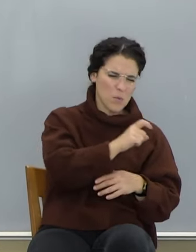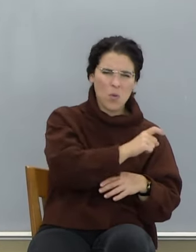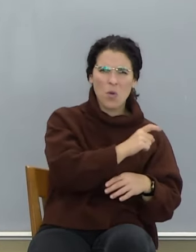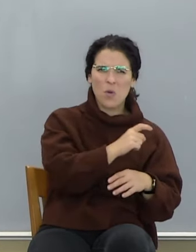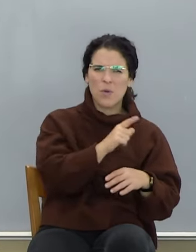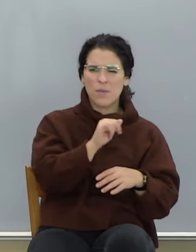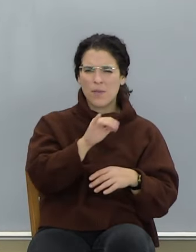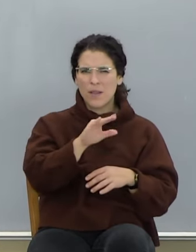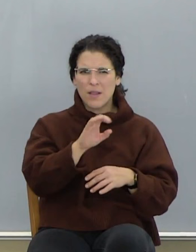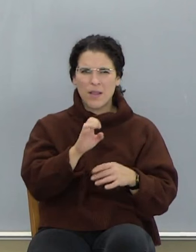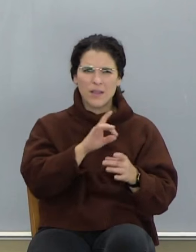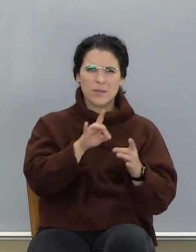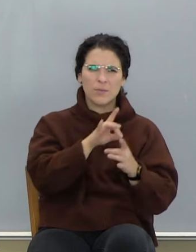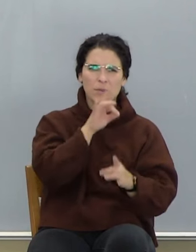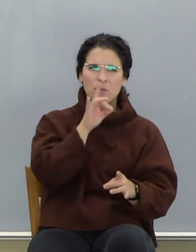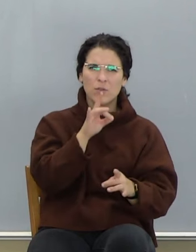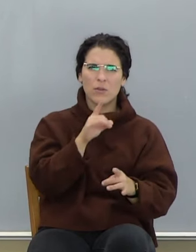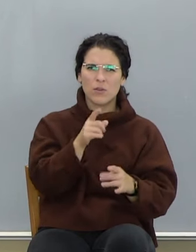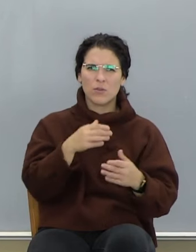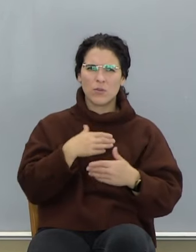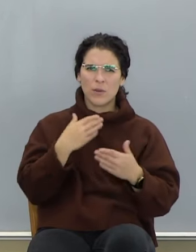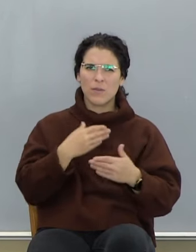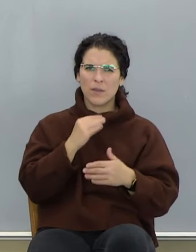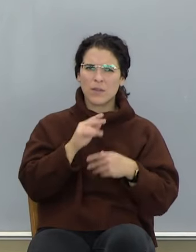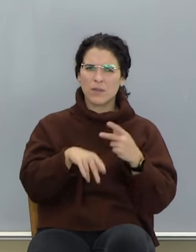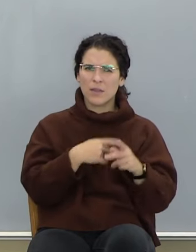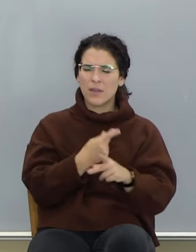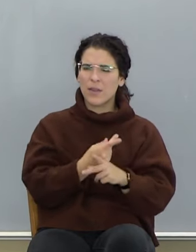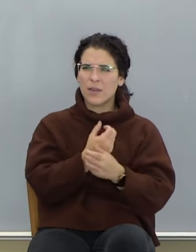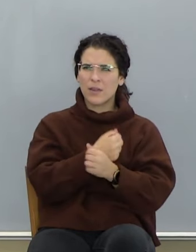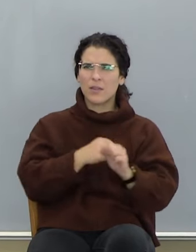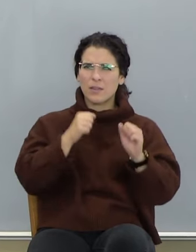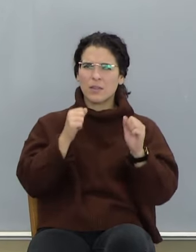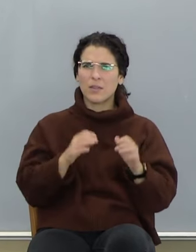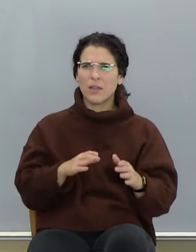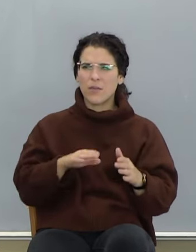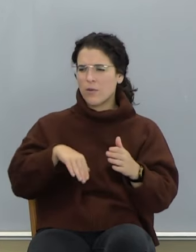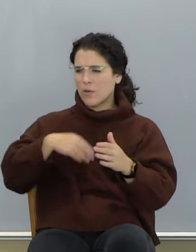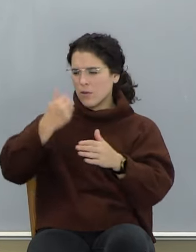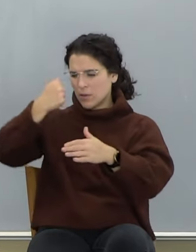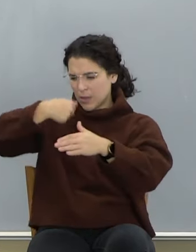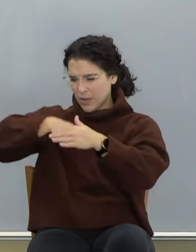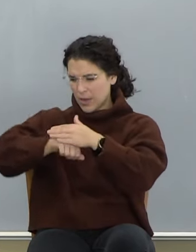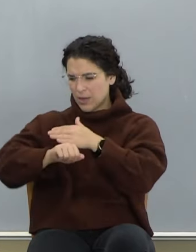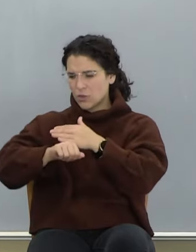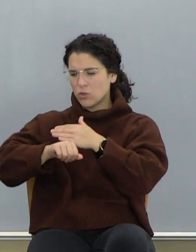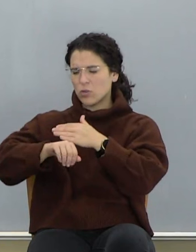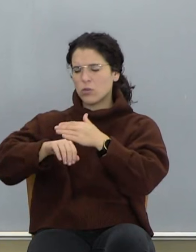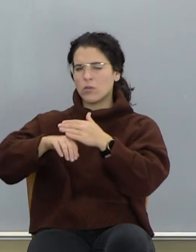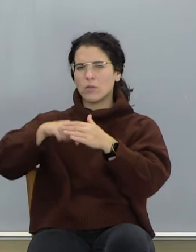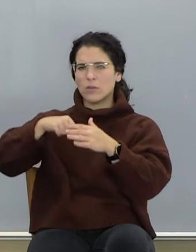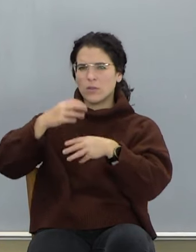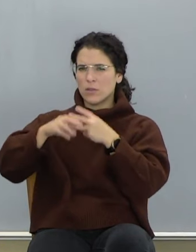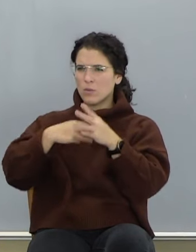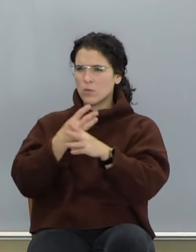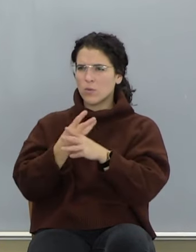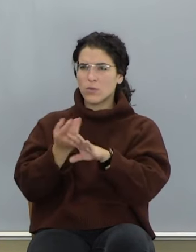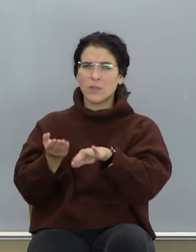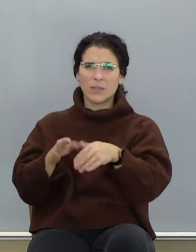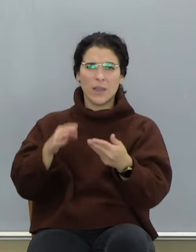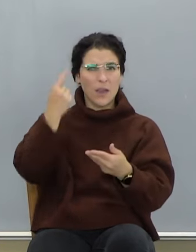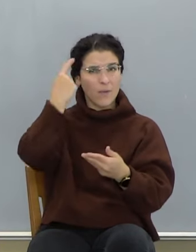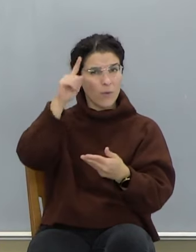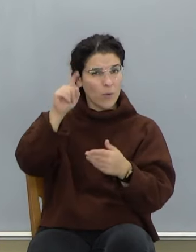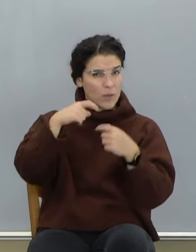spiritually speaking. Aren't you glad that's the kind of Savior that came into the world to die for sinners?